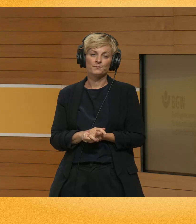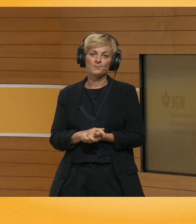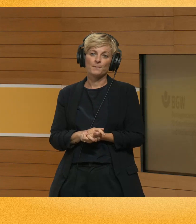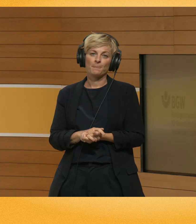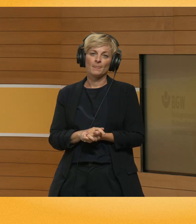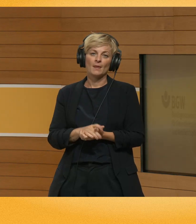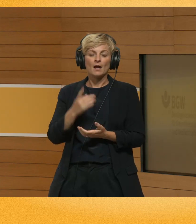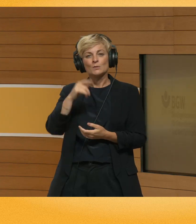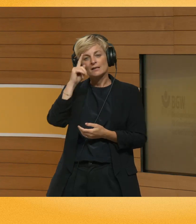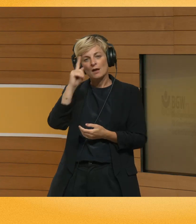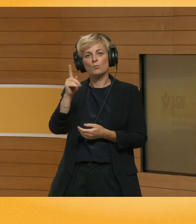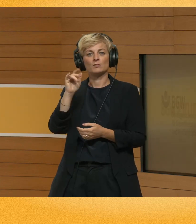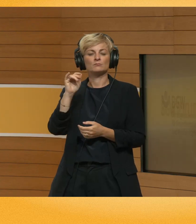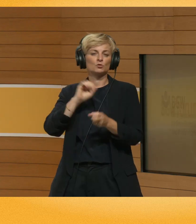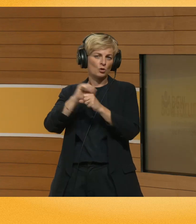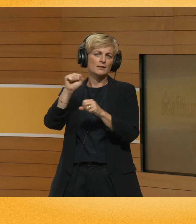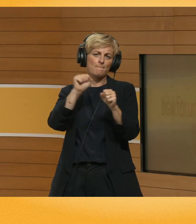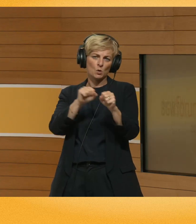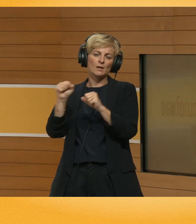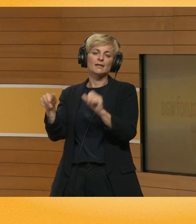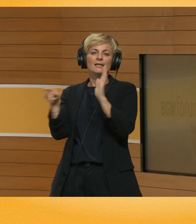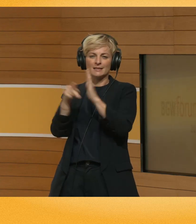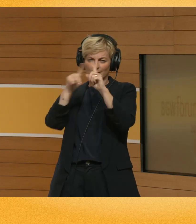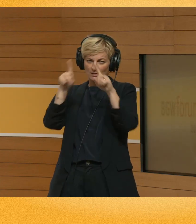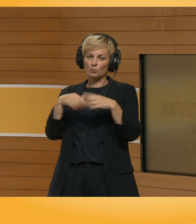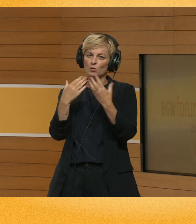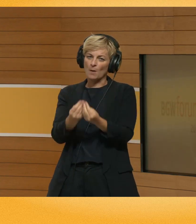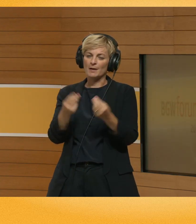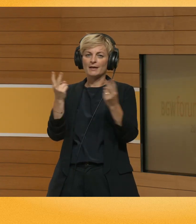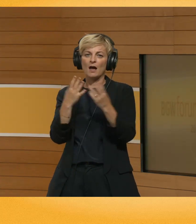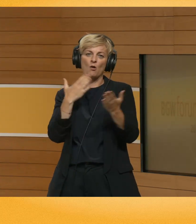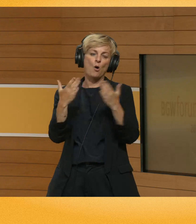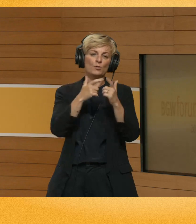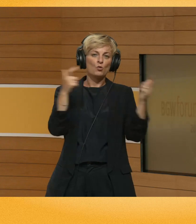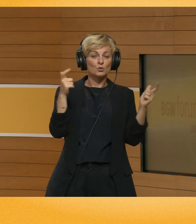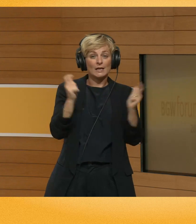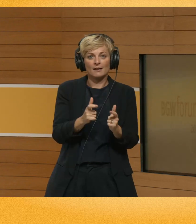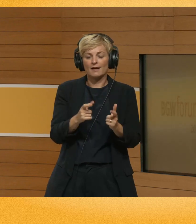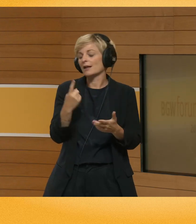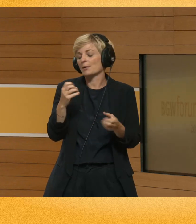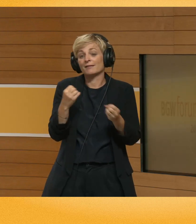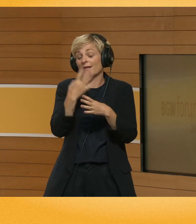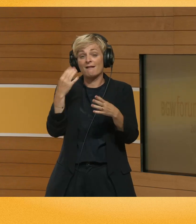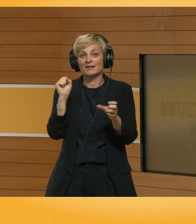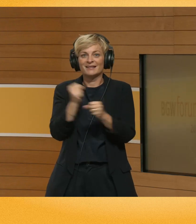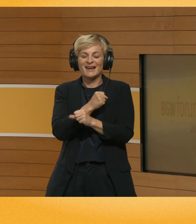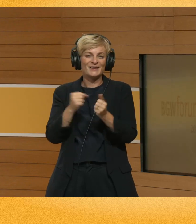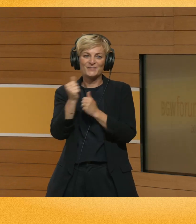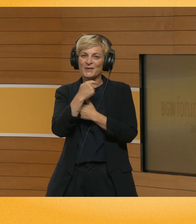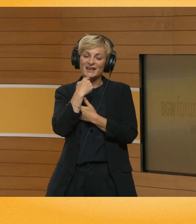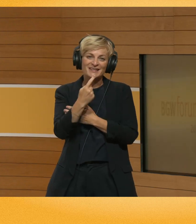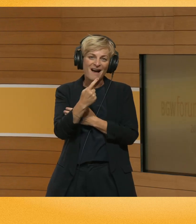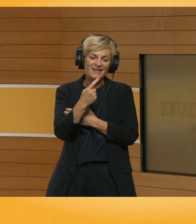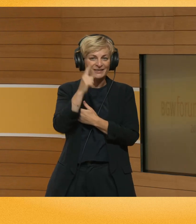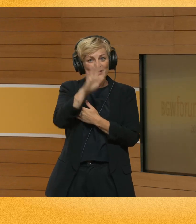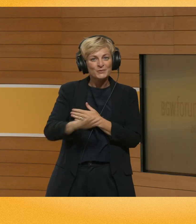the designation. But what I can't look in the future and say what is the political reform that